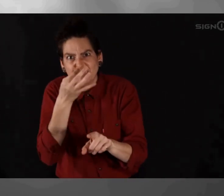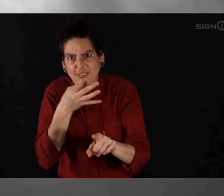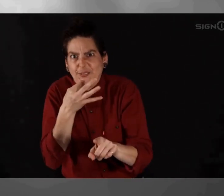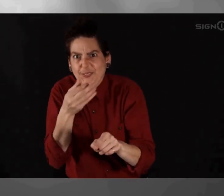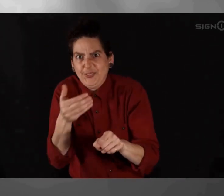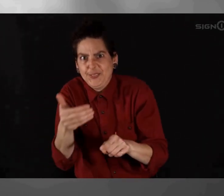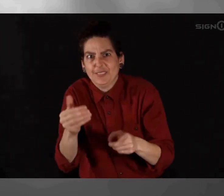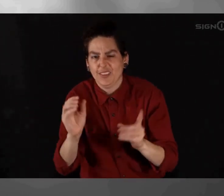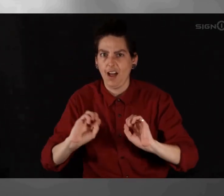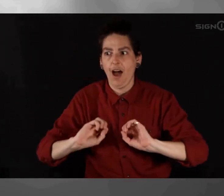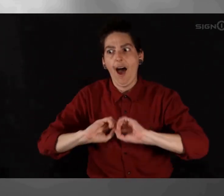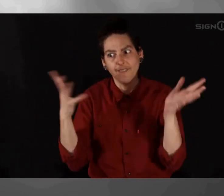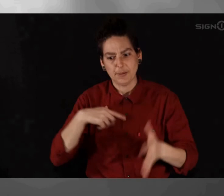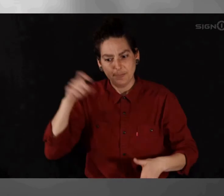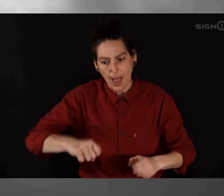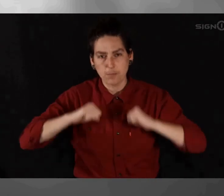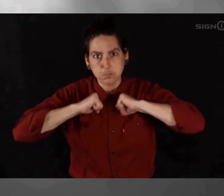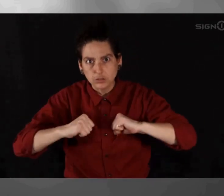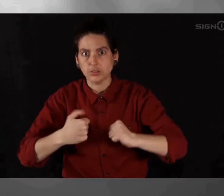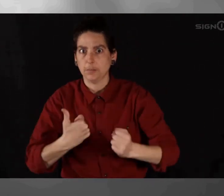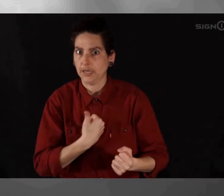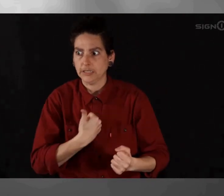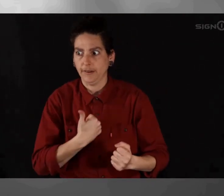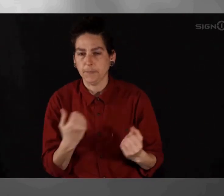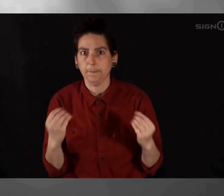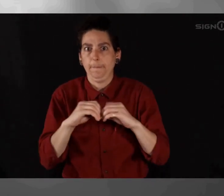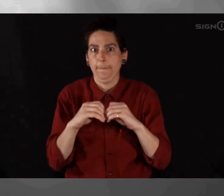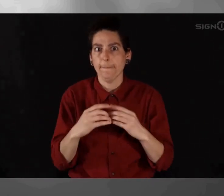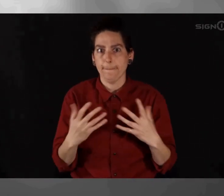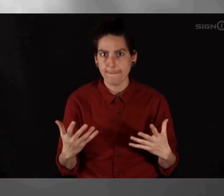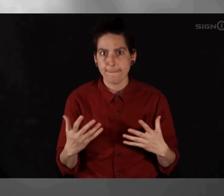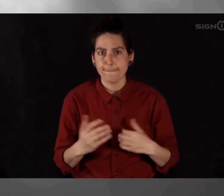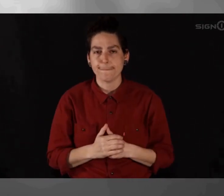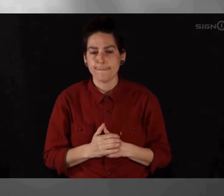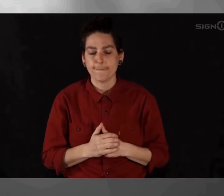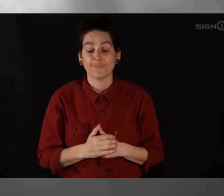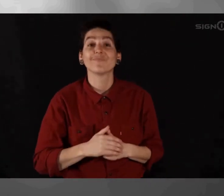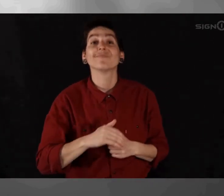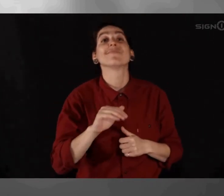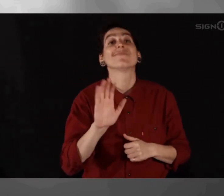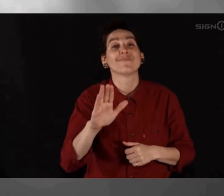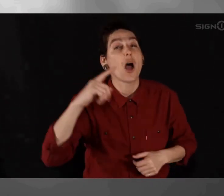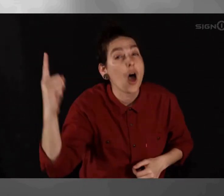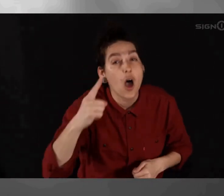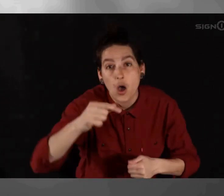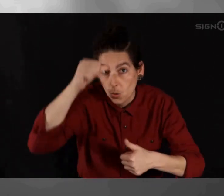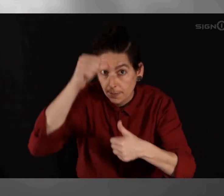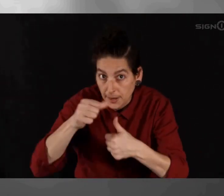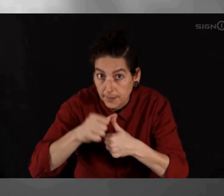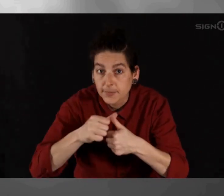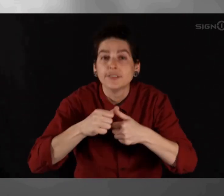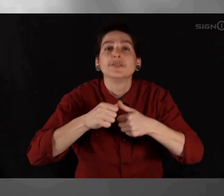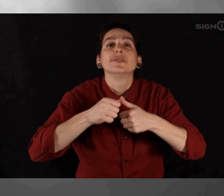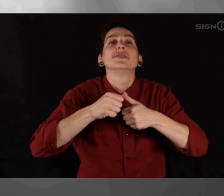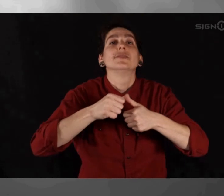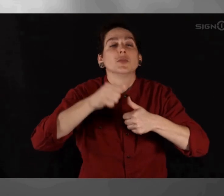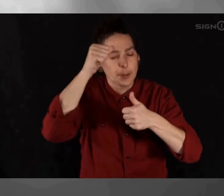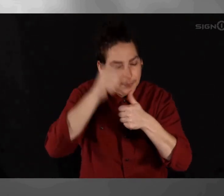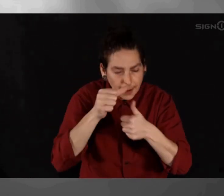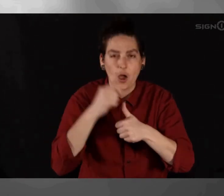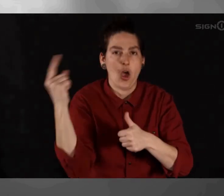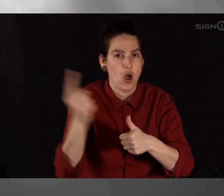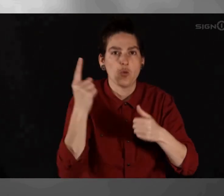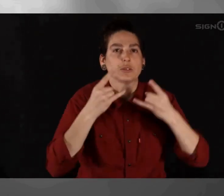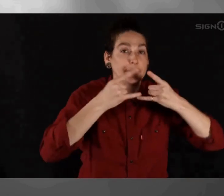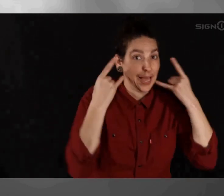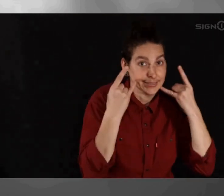now with me starting this new job in a couple of weeks, obviously I got to protect myself a lot more. Always remember that you